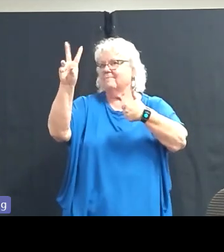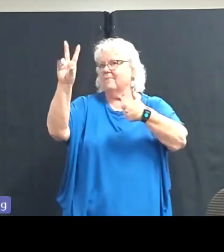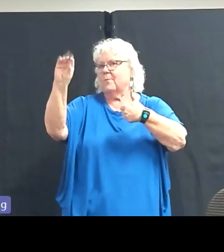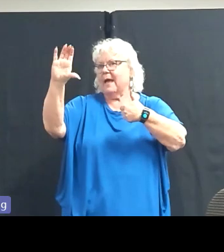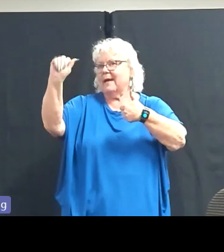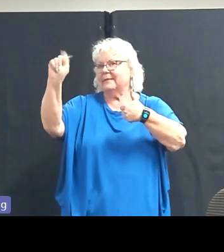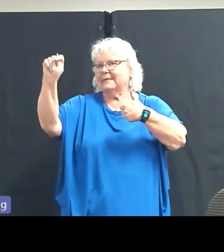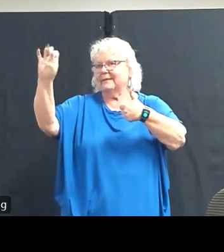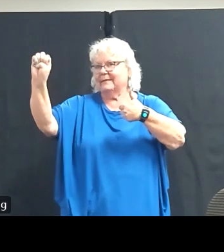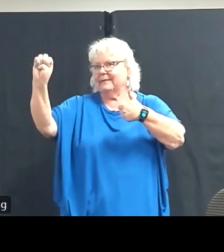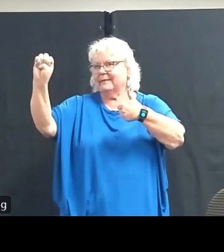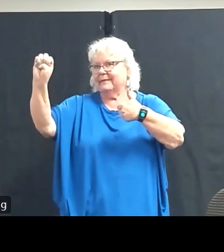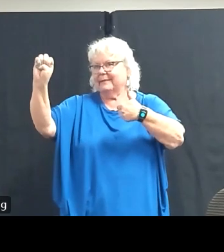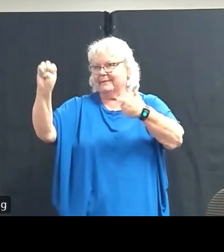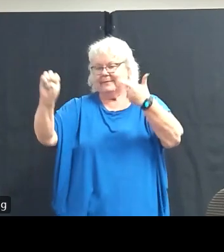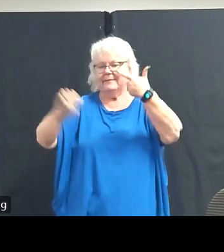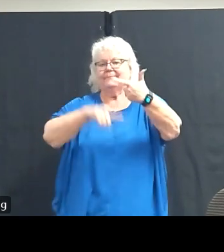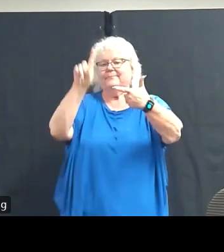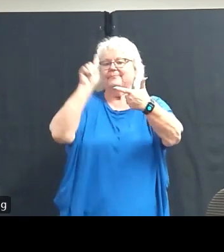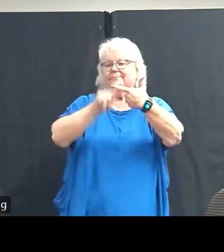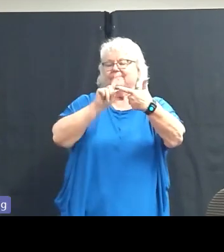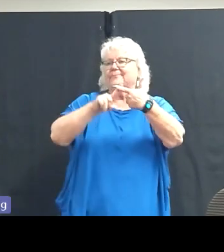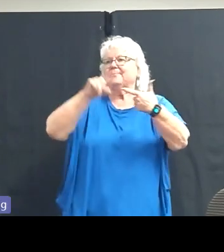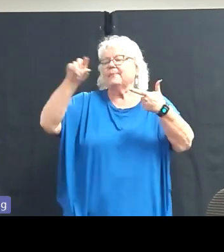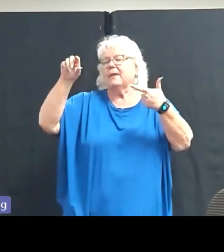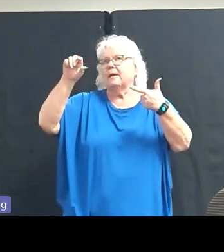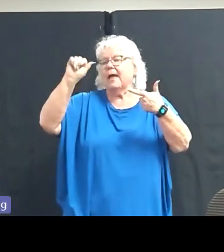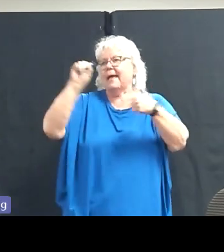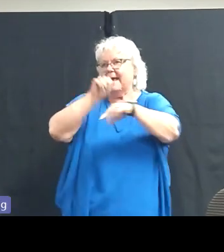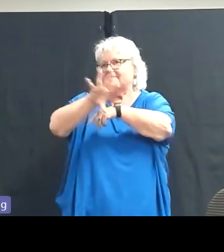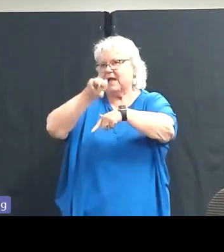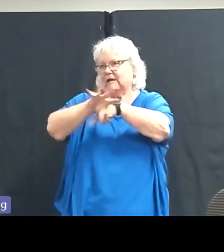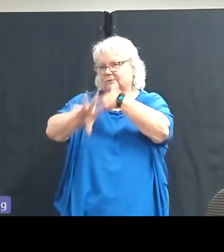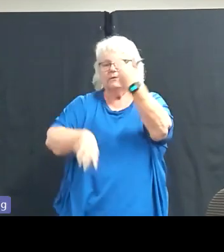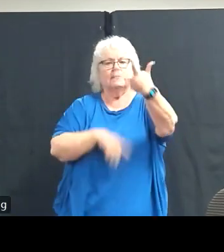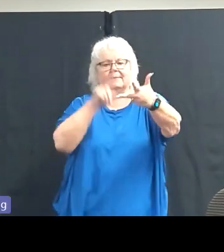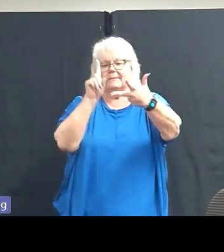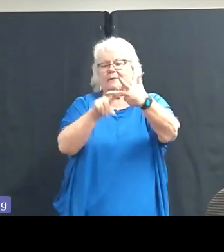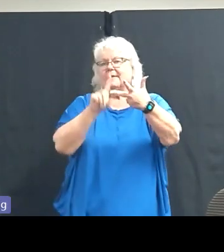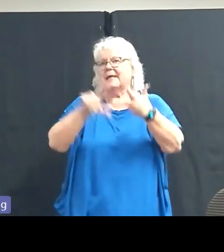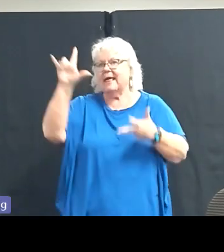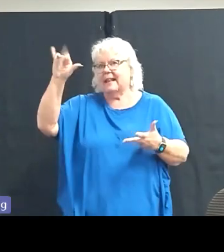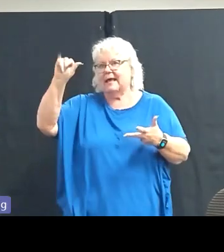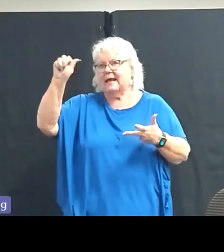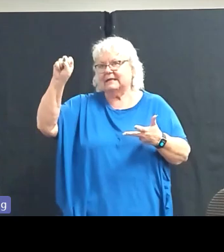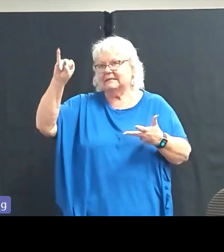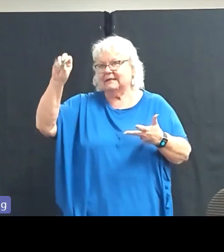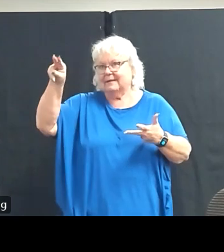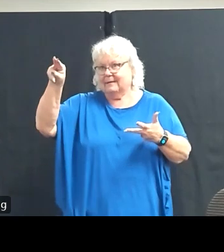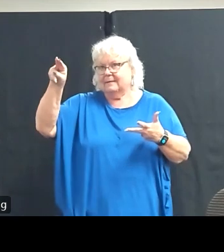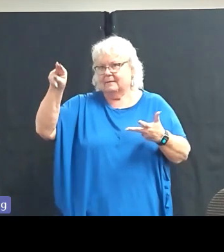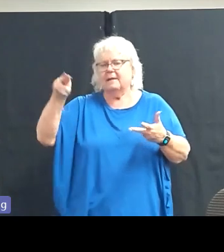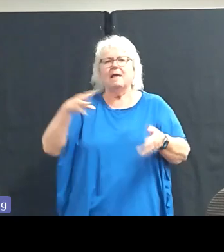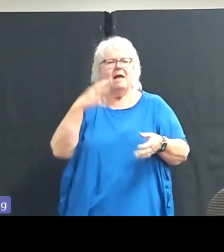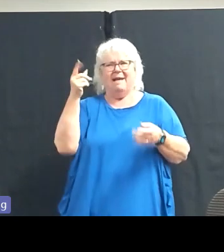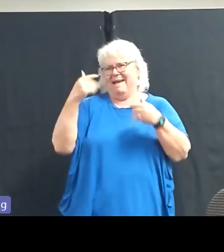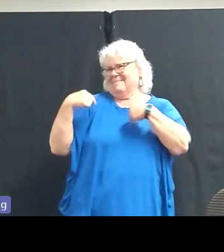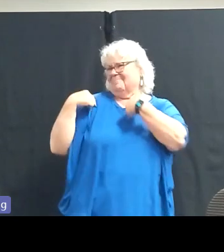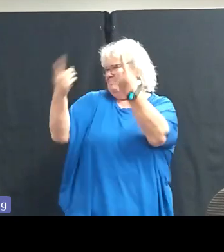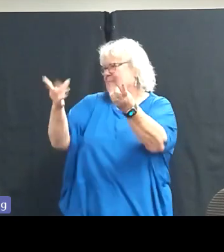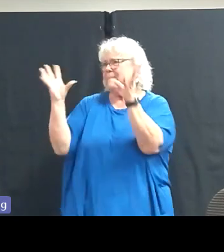instance, I would assume you're an advocate. an advisor,